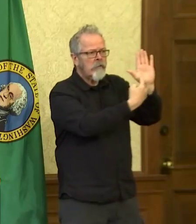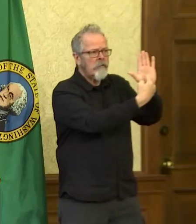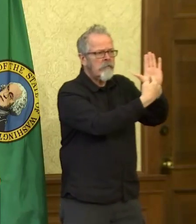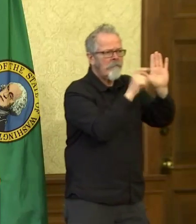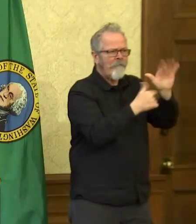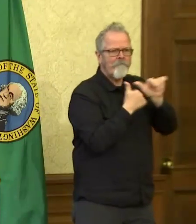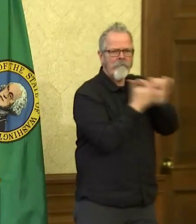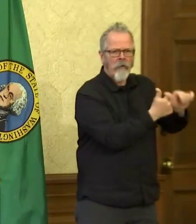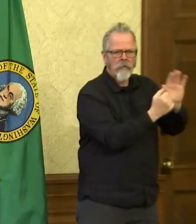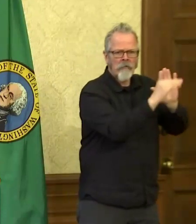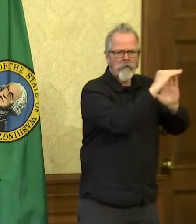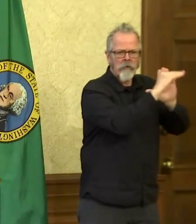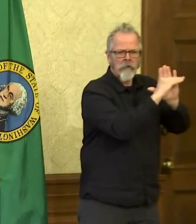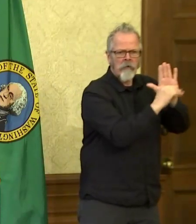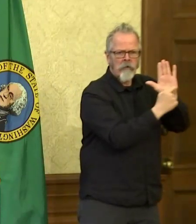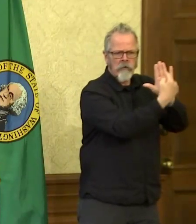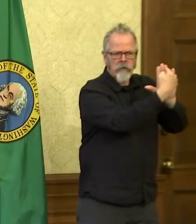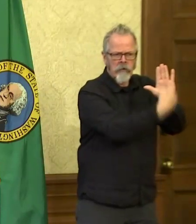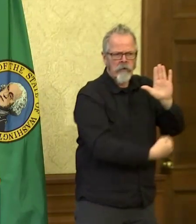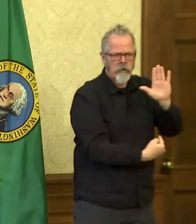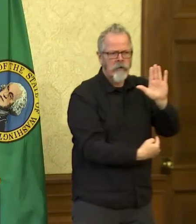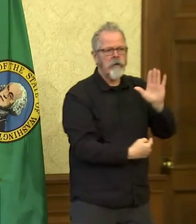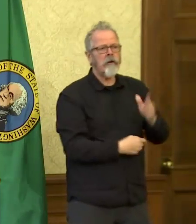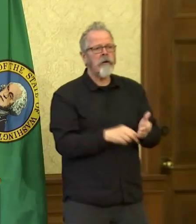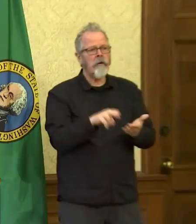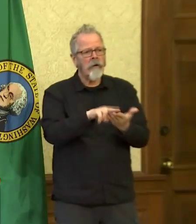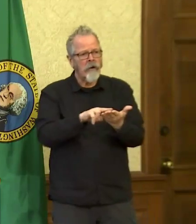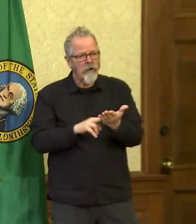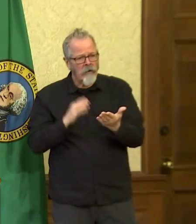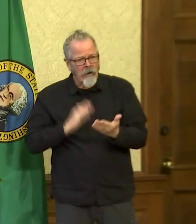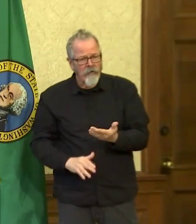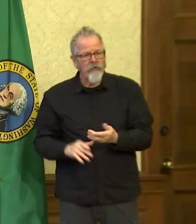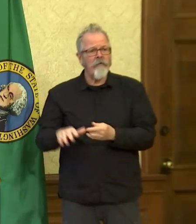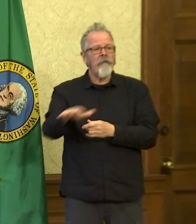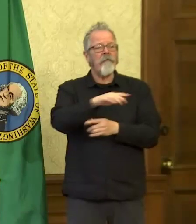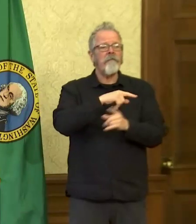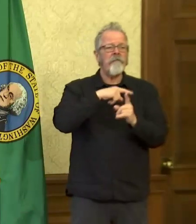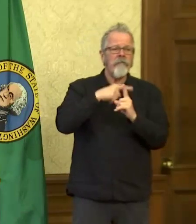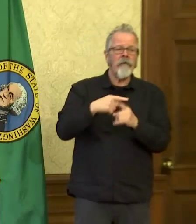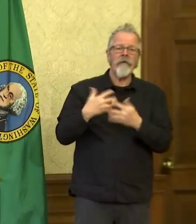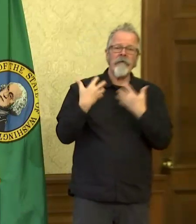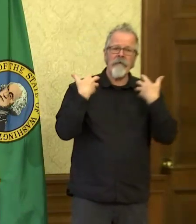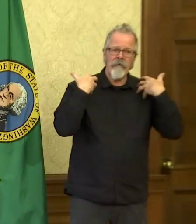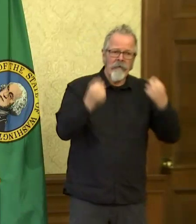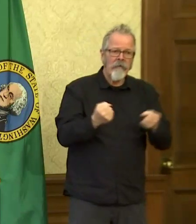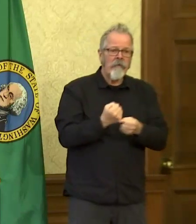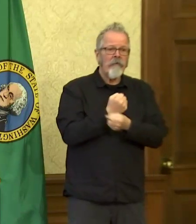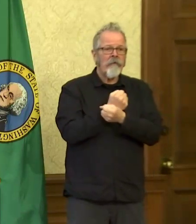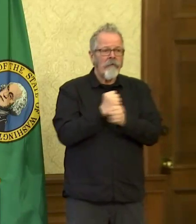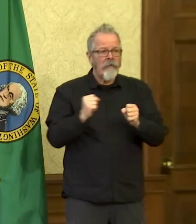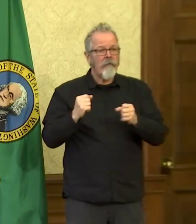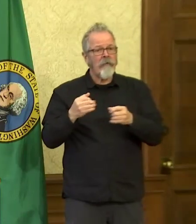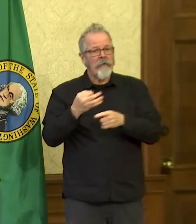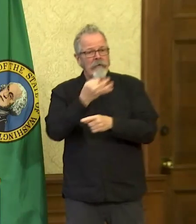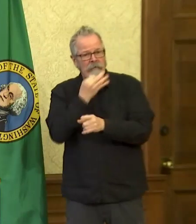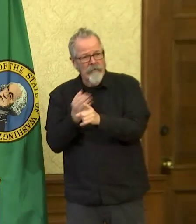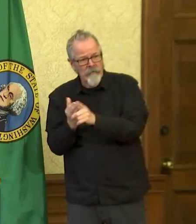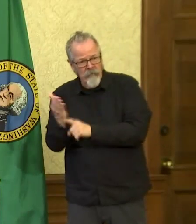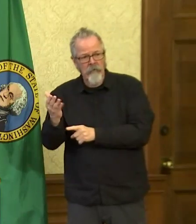who are involved in these discussions. So this process has got us where we know that